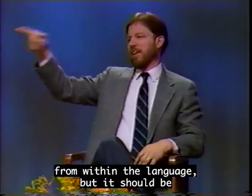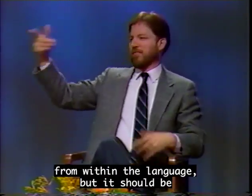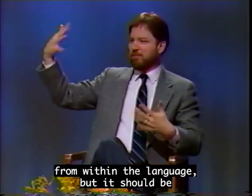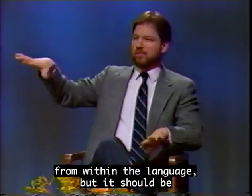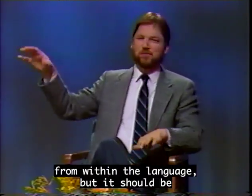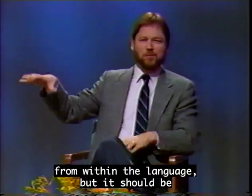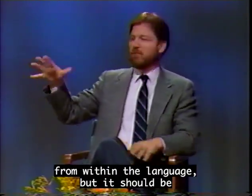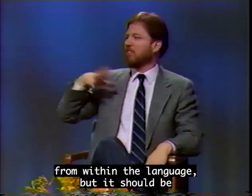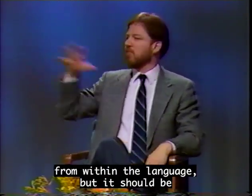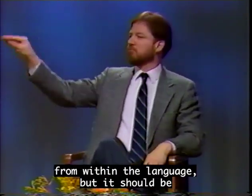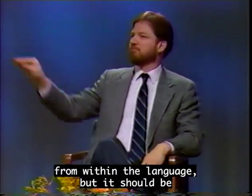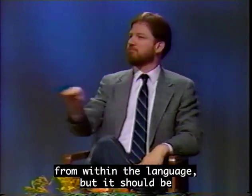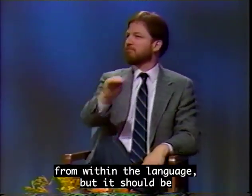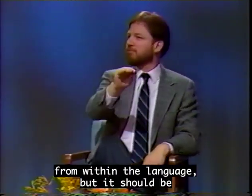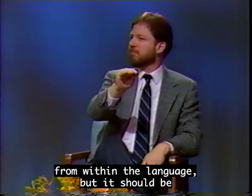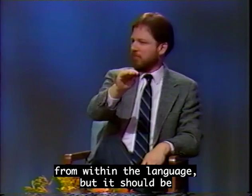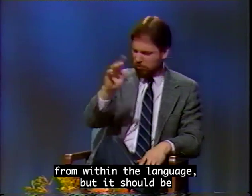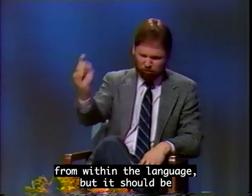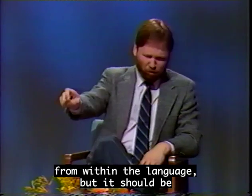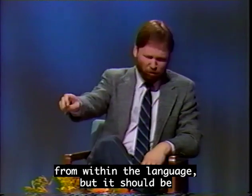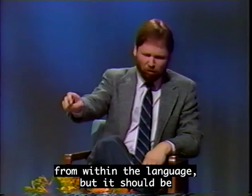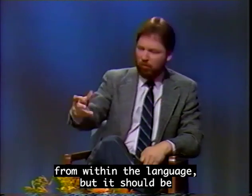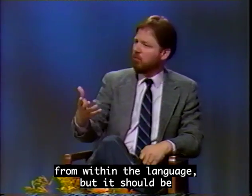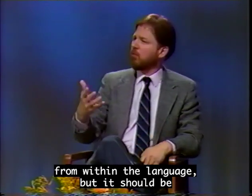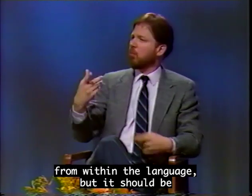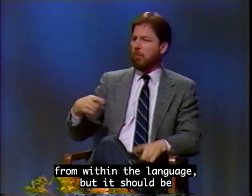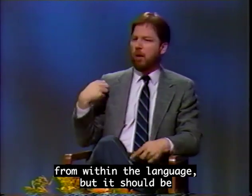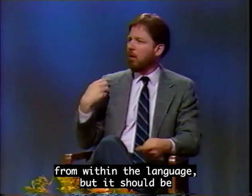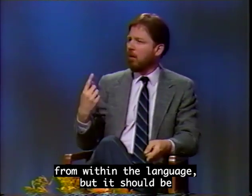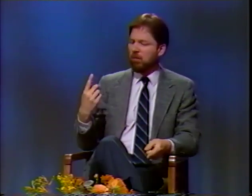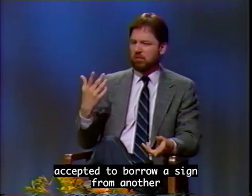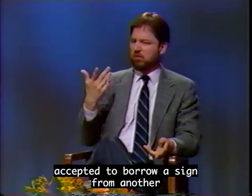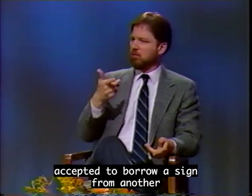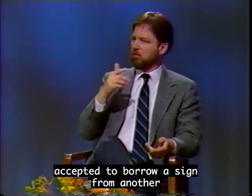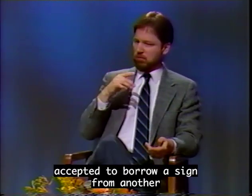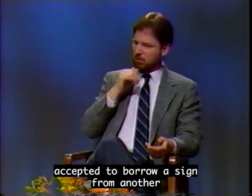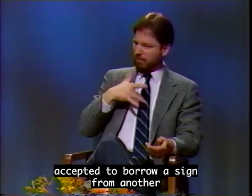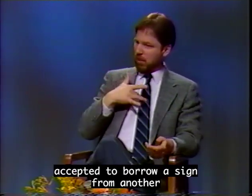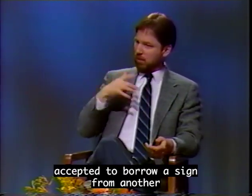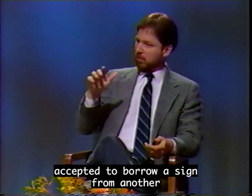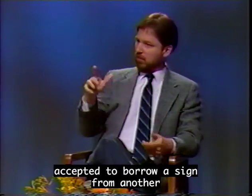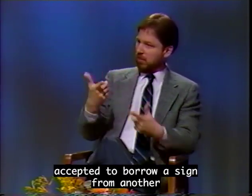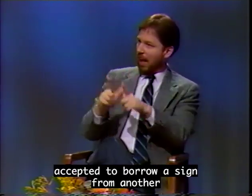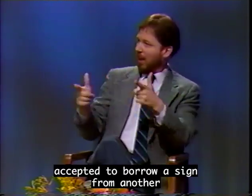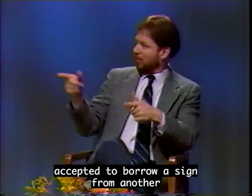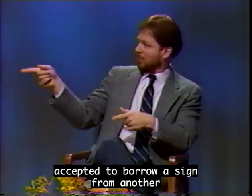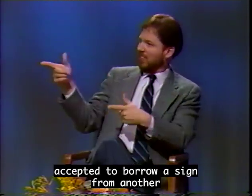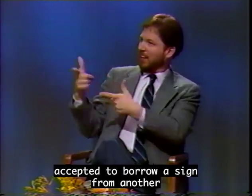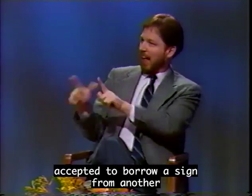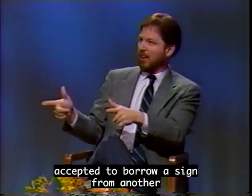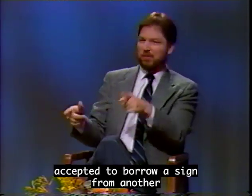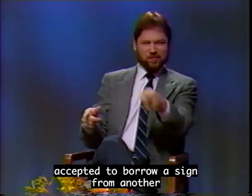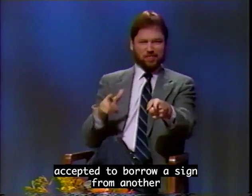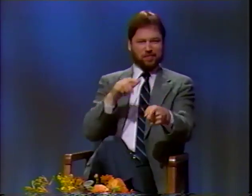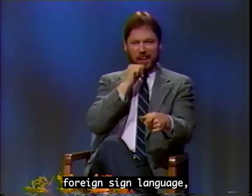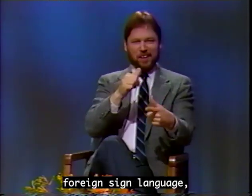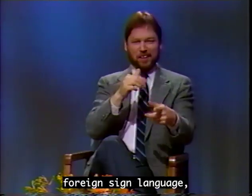from within the language, but it should be accepted to borrow a sign from another